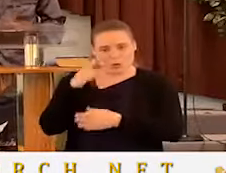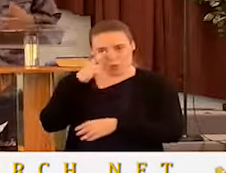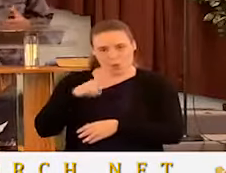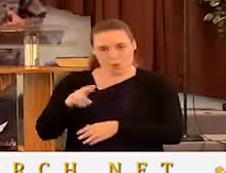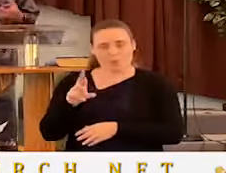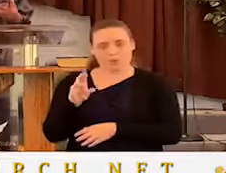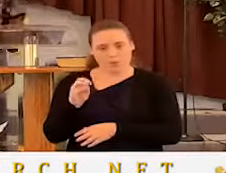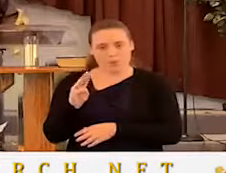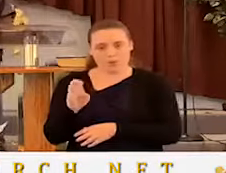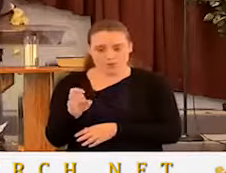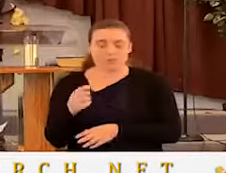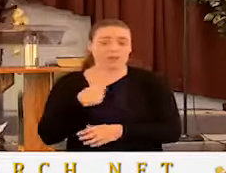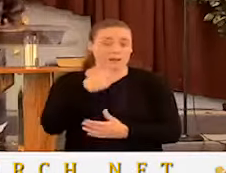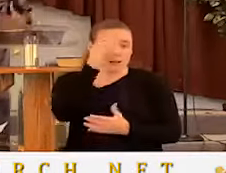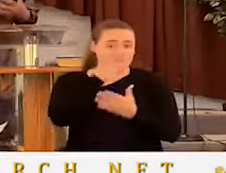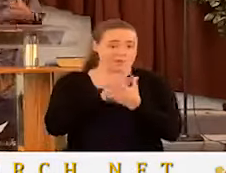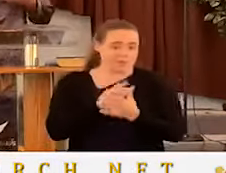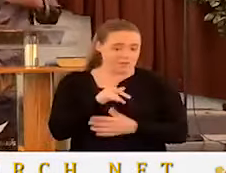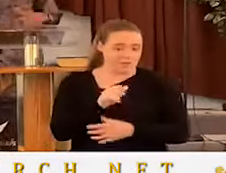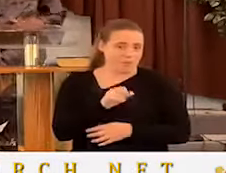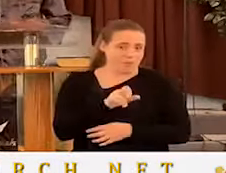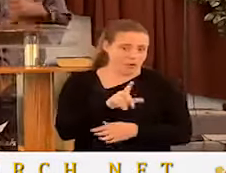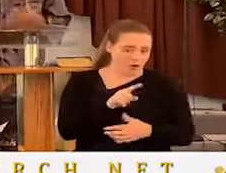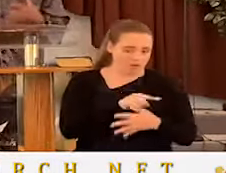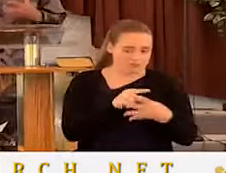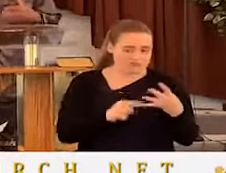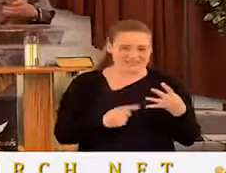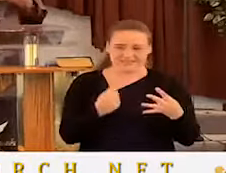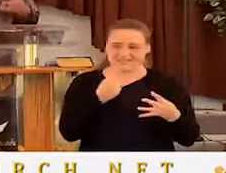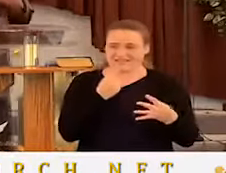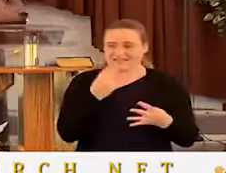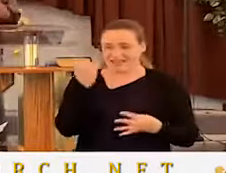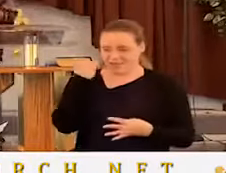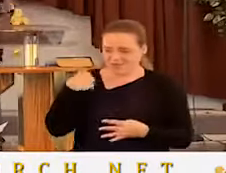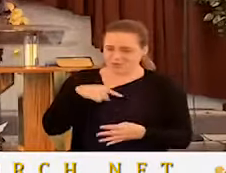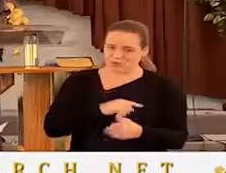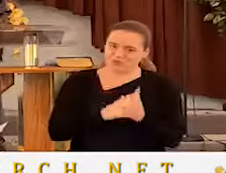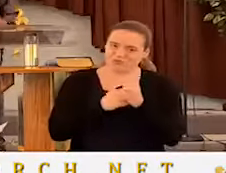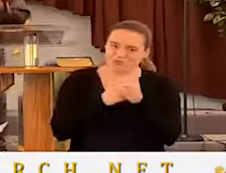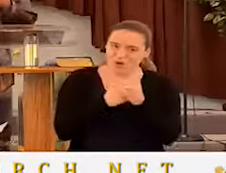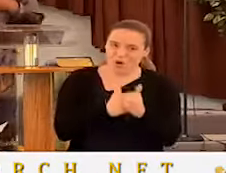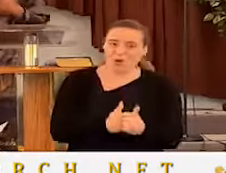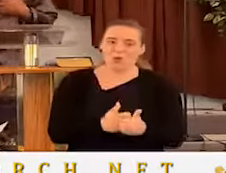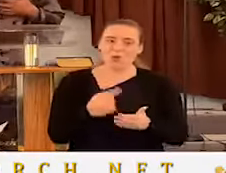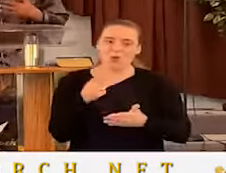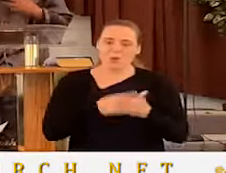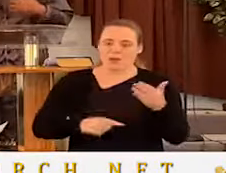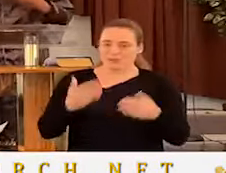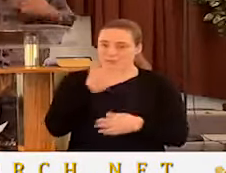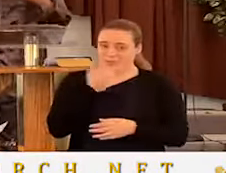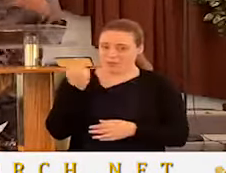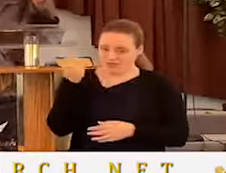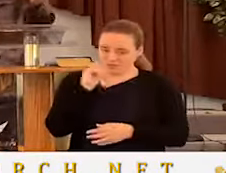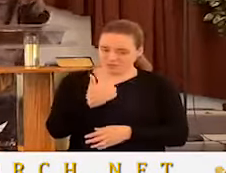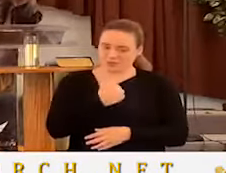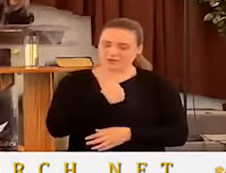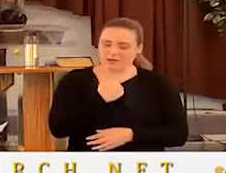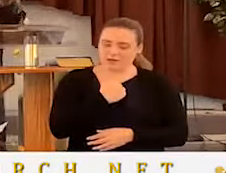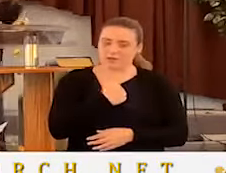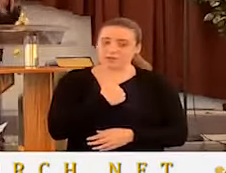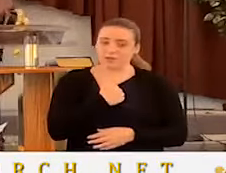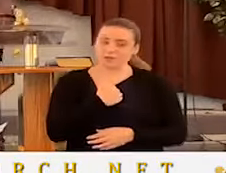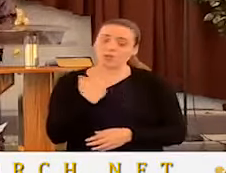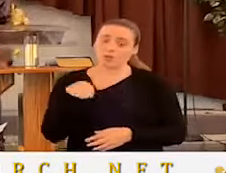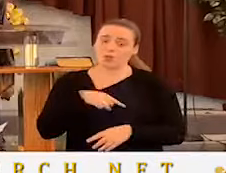believe Paul was in essence saying, if we act in what is our best interest of ourselves, then we ought